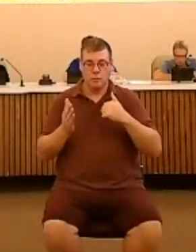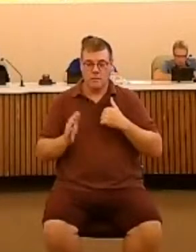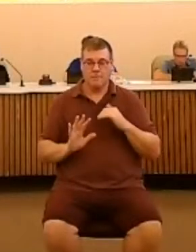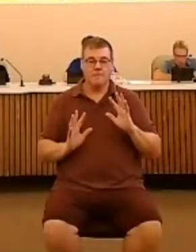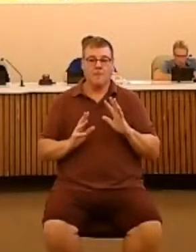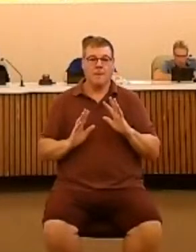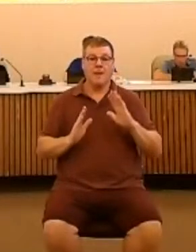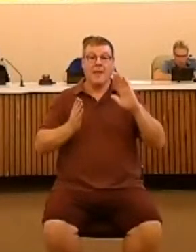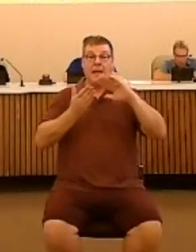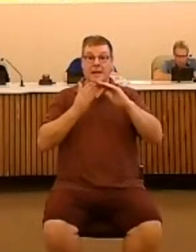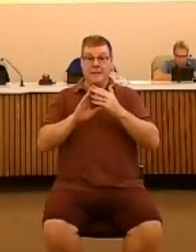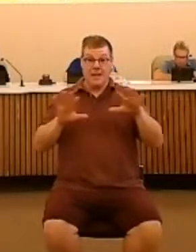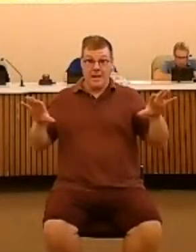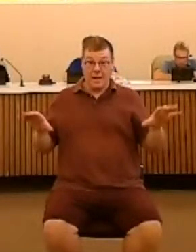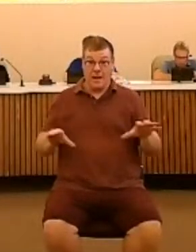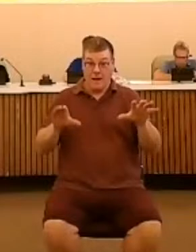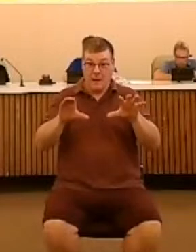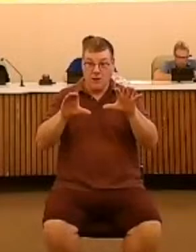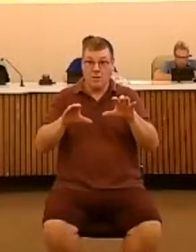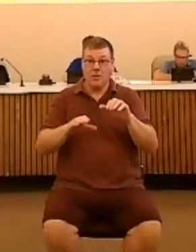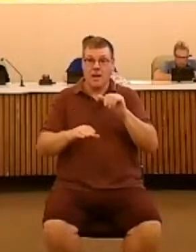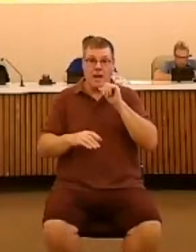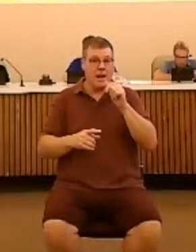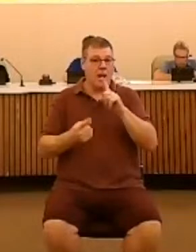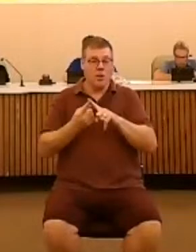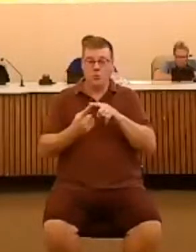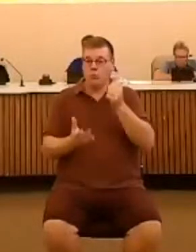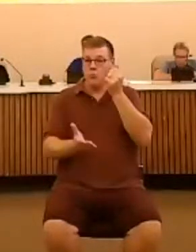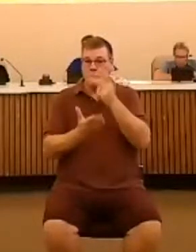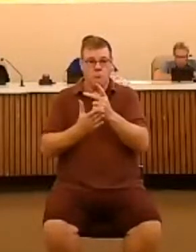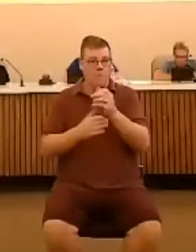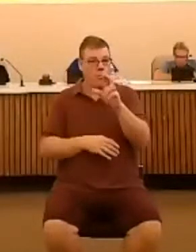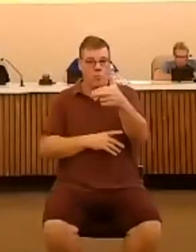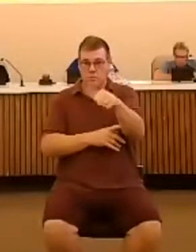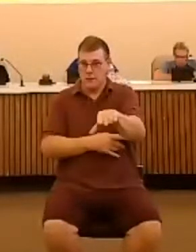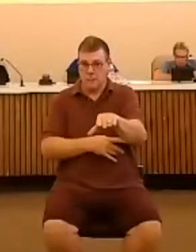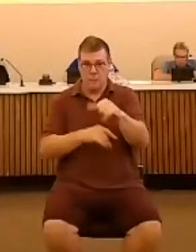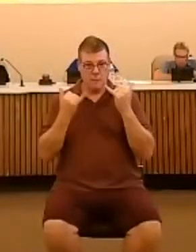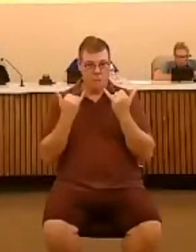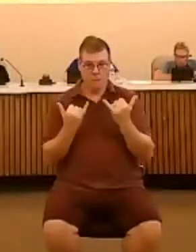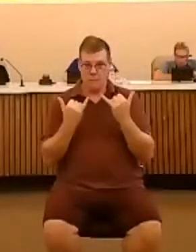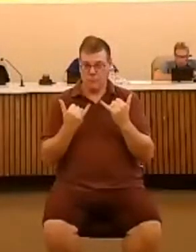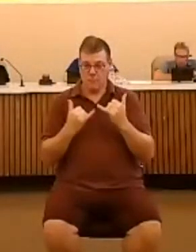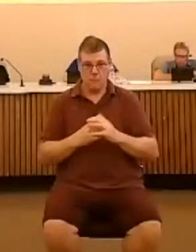town's actions in this is not to approve or deny the actual